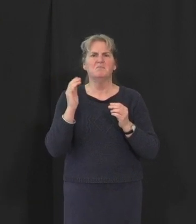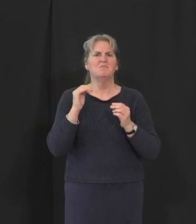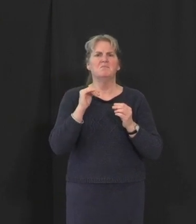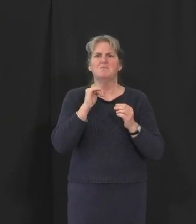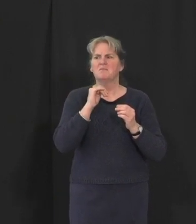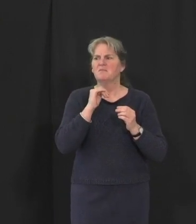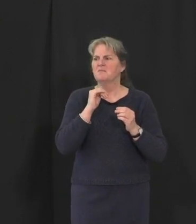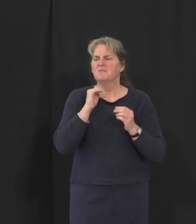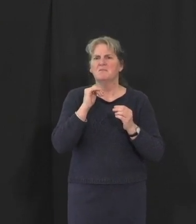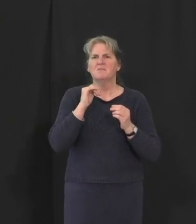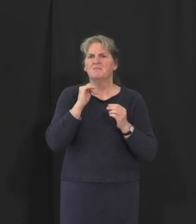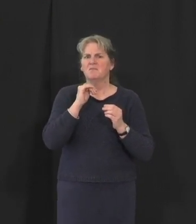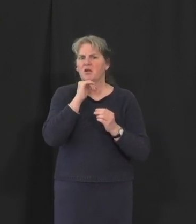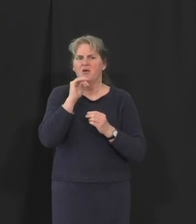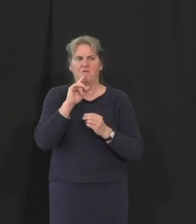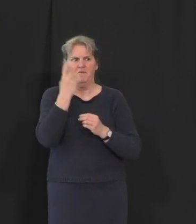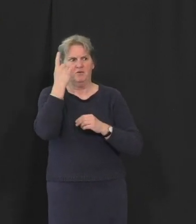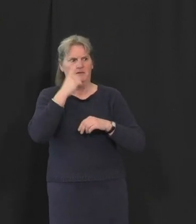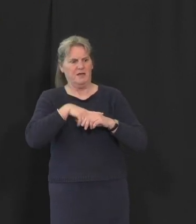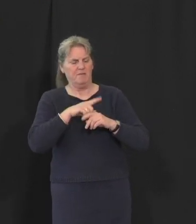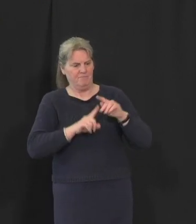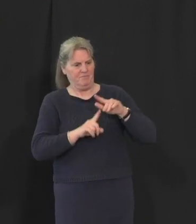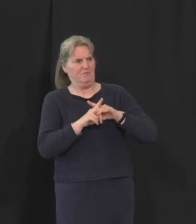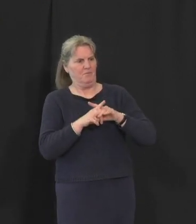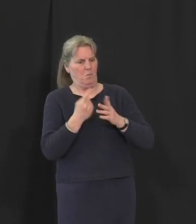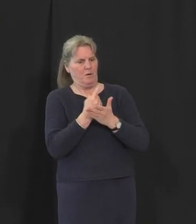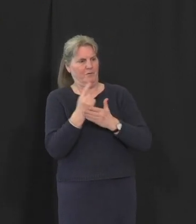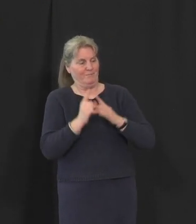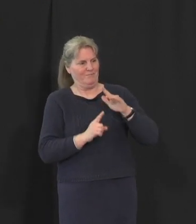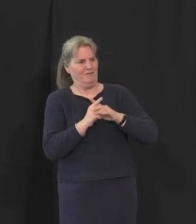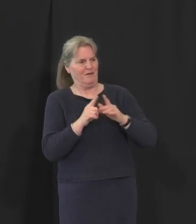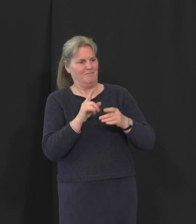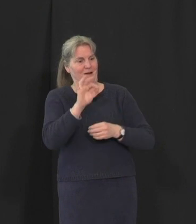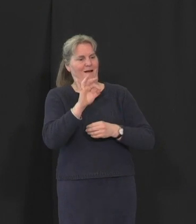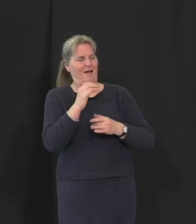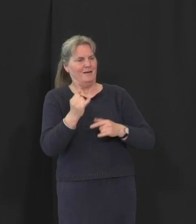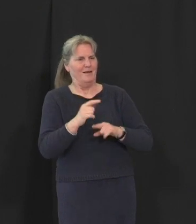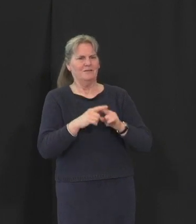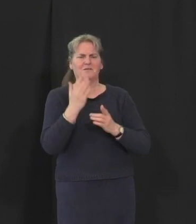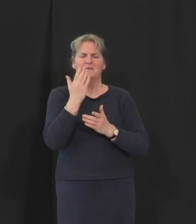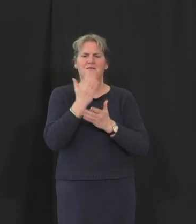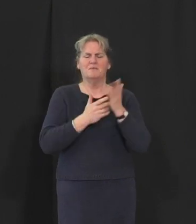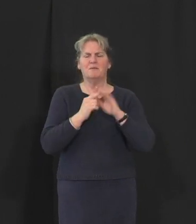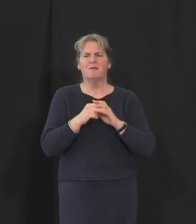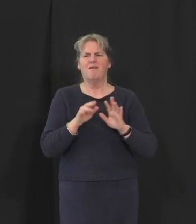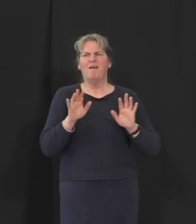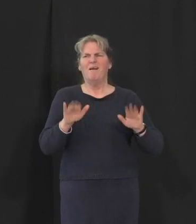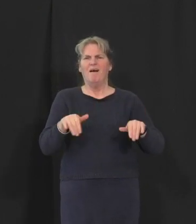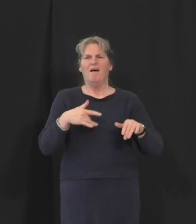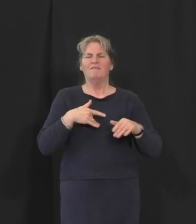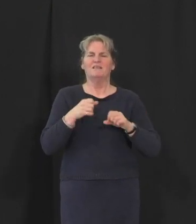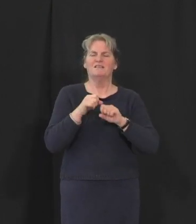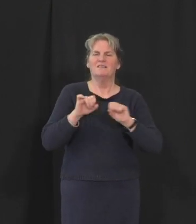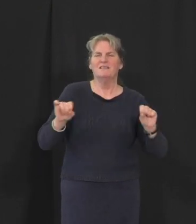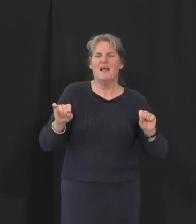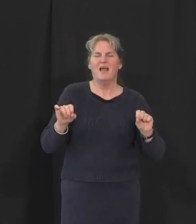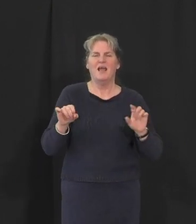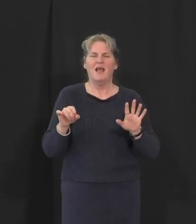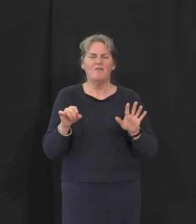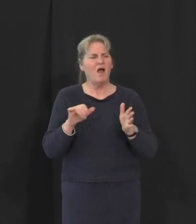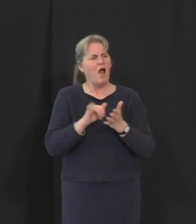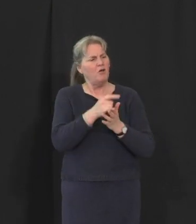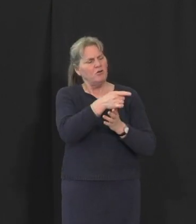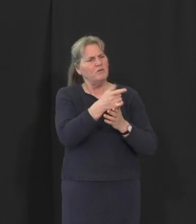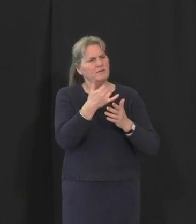is the first day there's been a new case in over a week, it seems like people are feeling maybe comfortable and safe. How do you